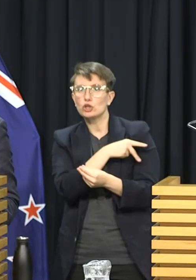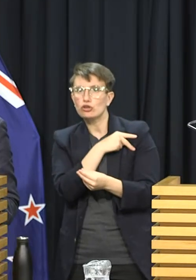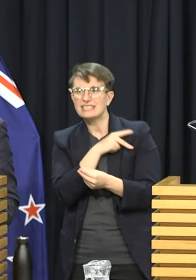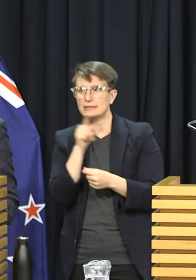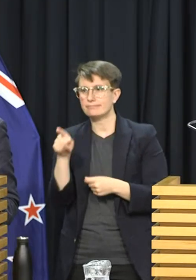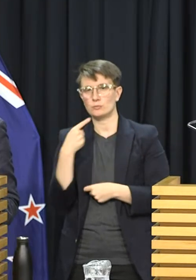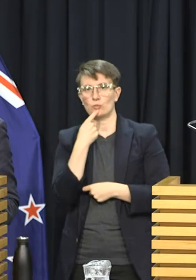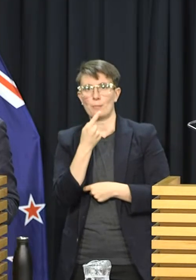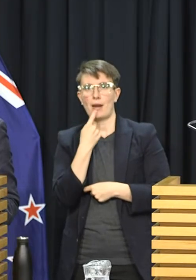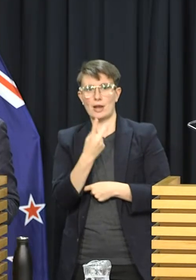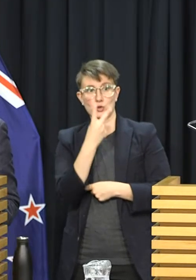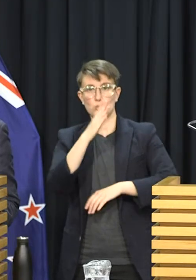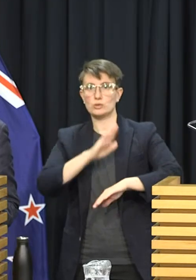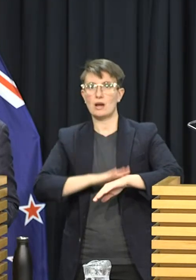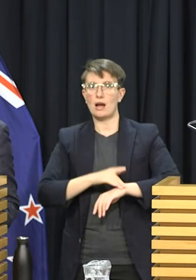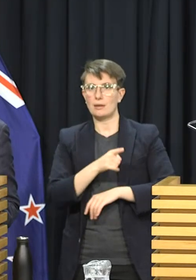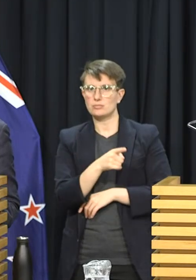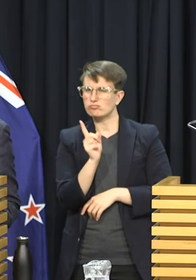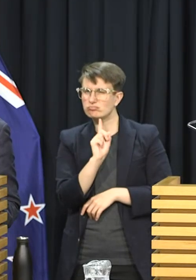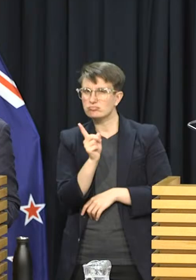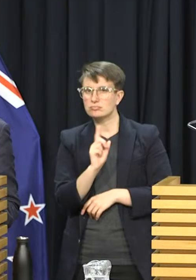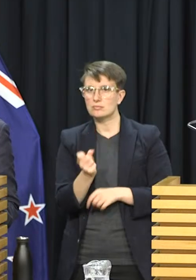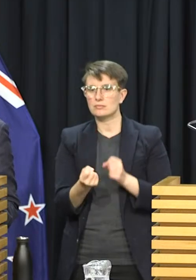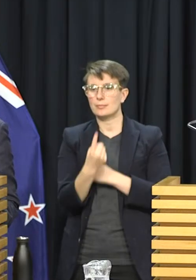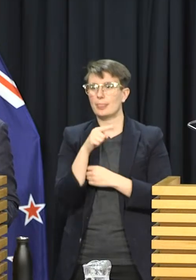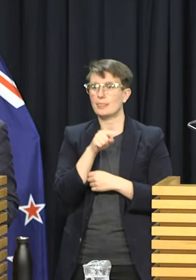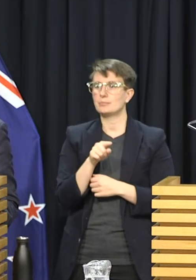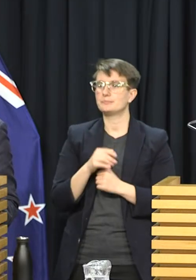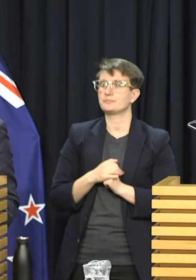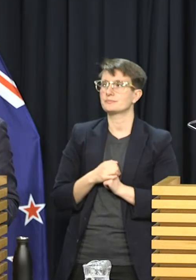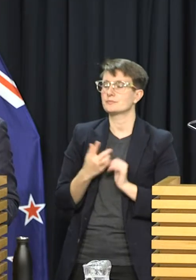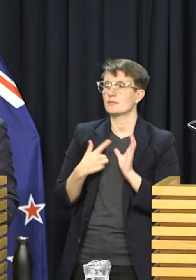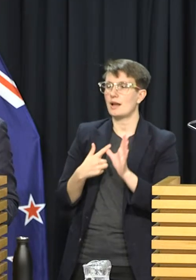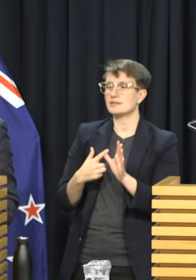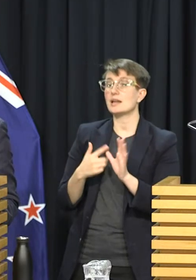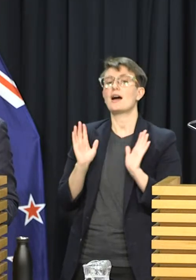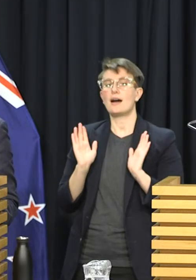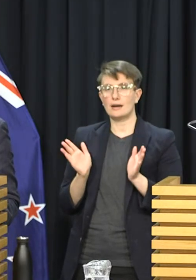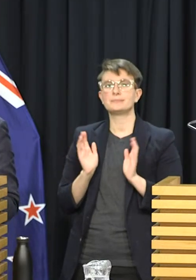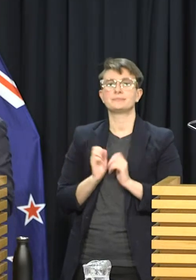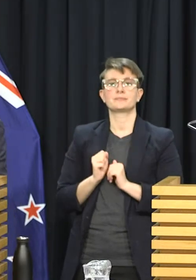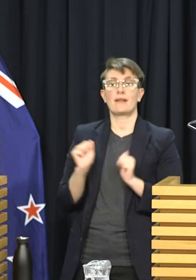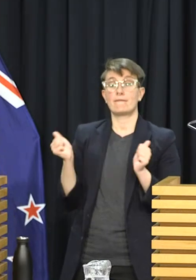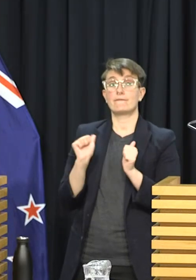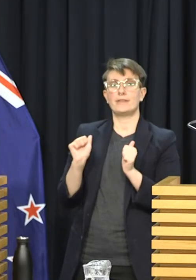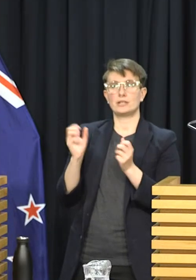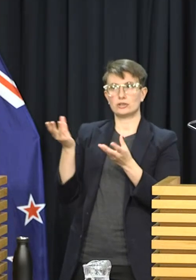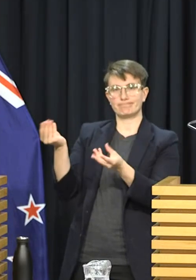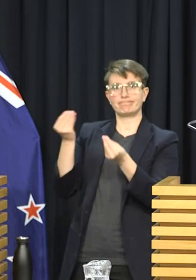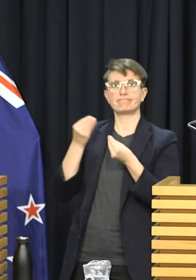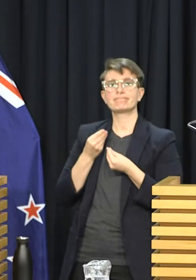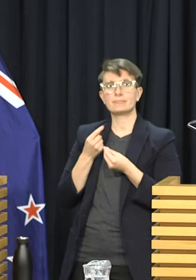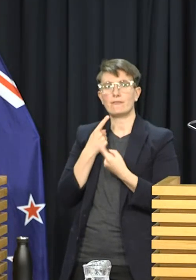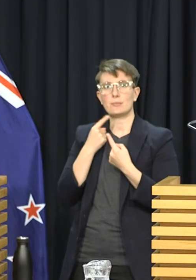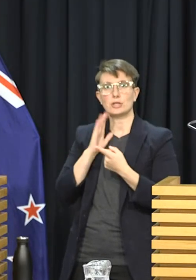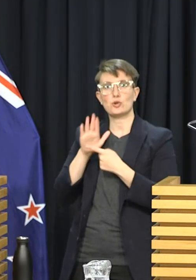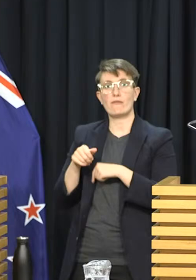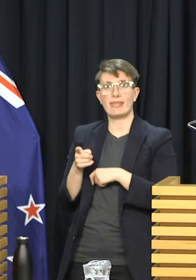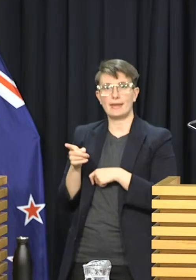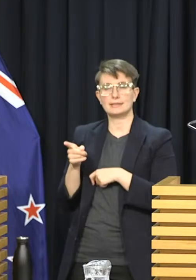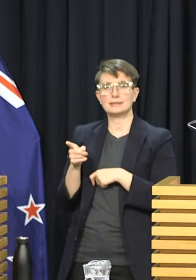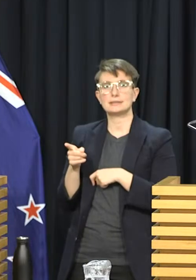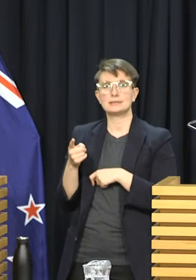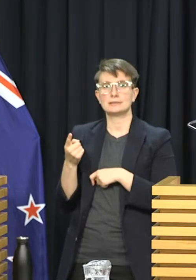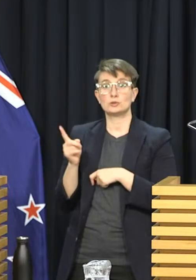I had a bit of a report on that just before coming down here today. My understanding is that there were 2 incidents in question.